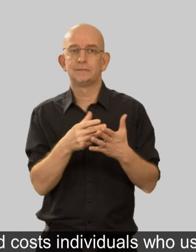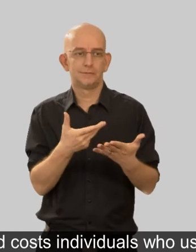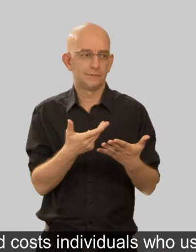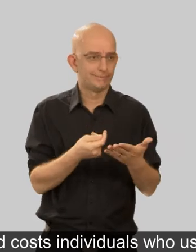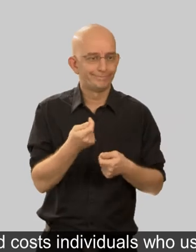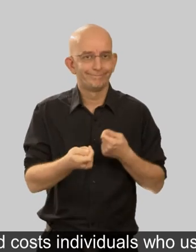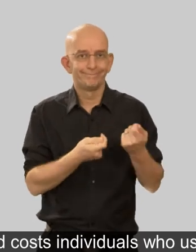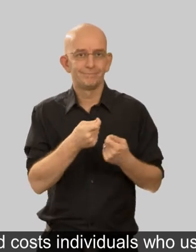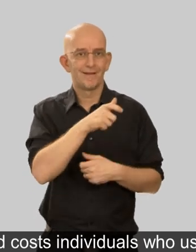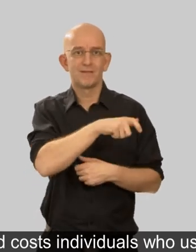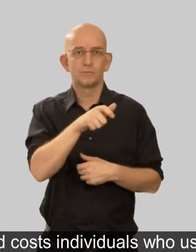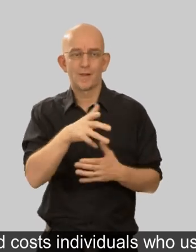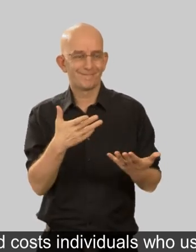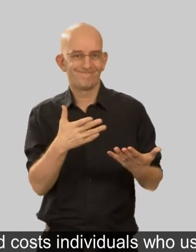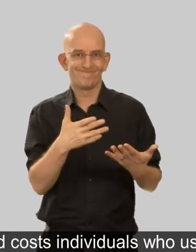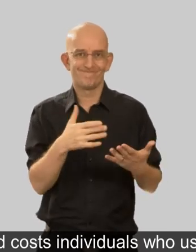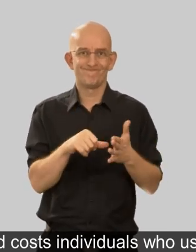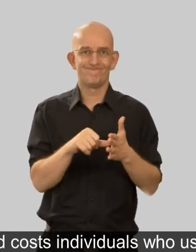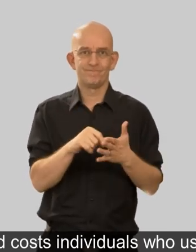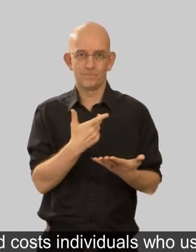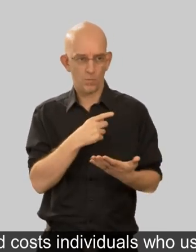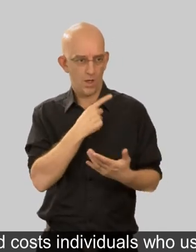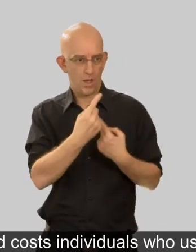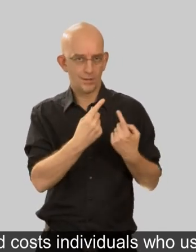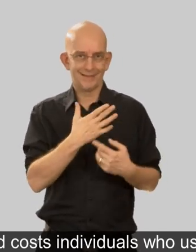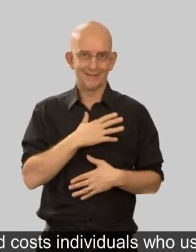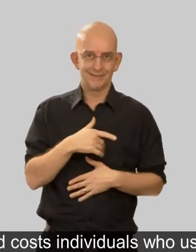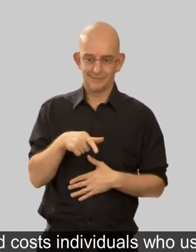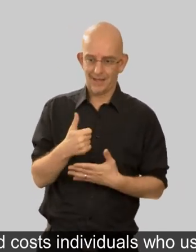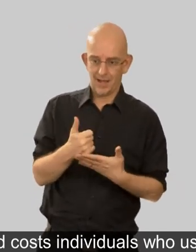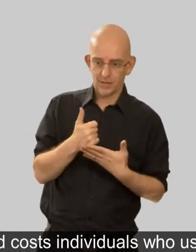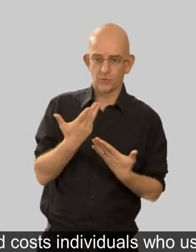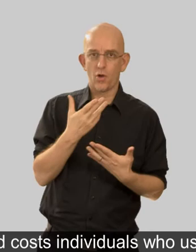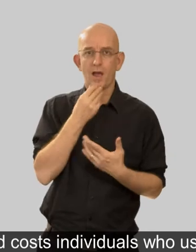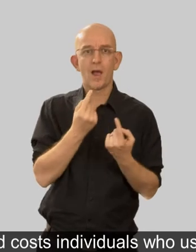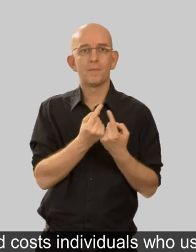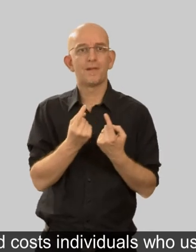and costs individuals who use aids and appliances may face.